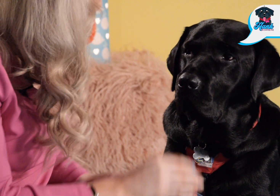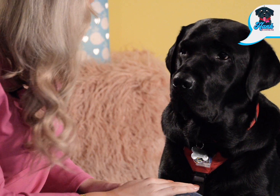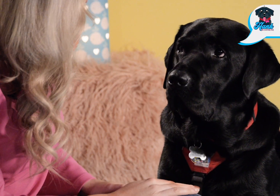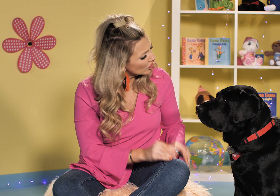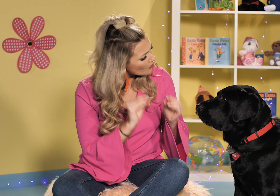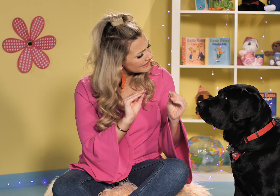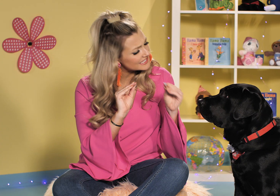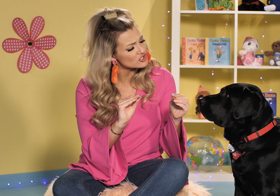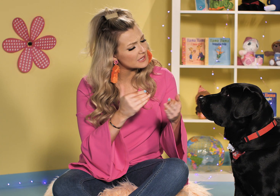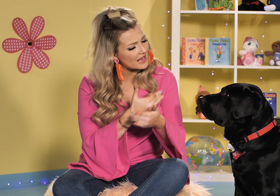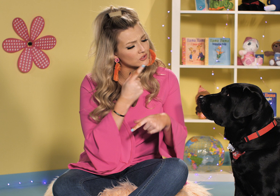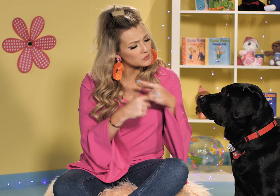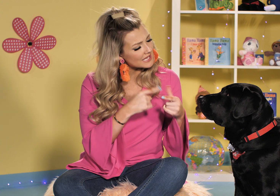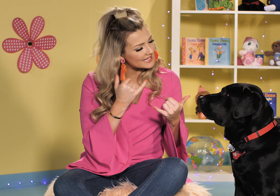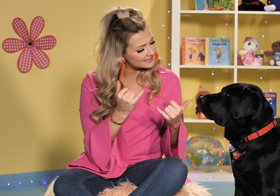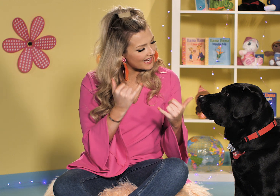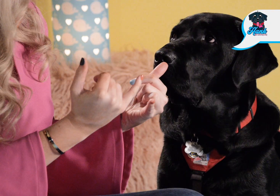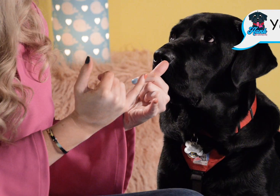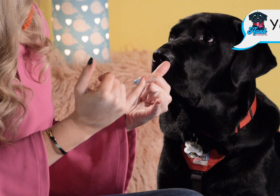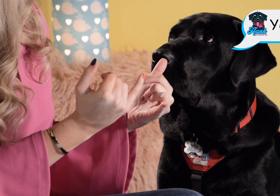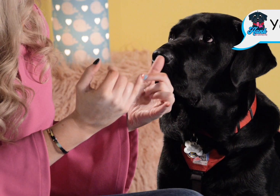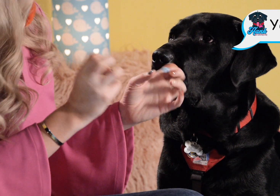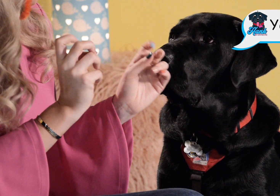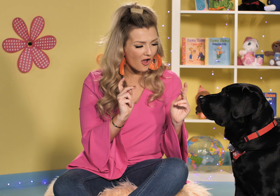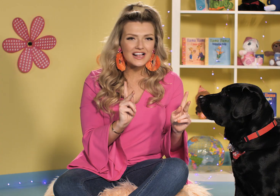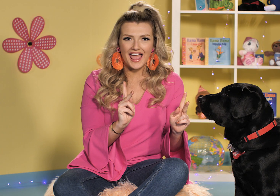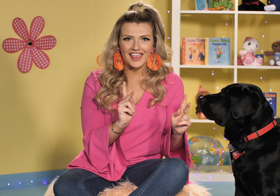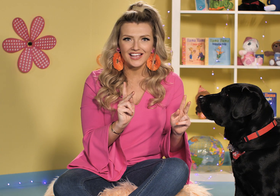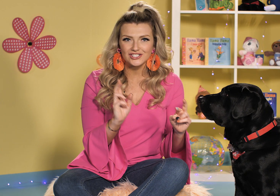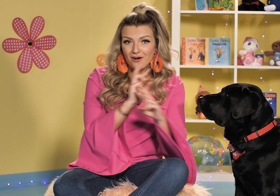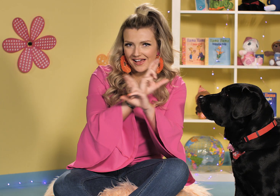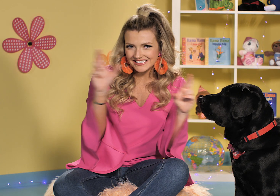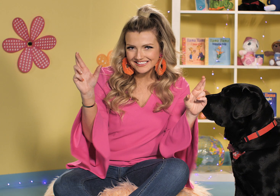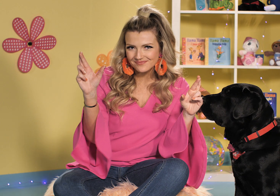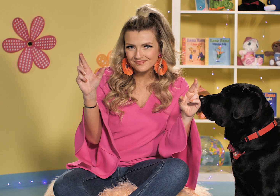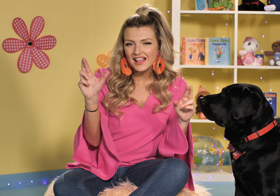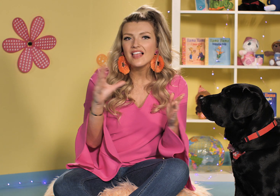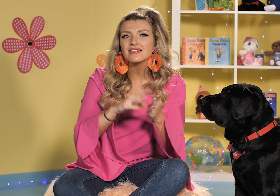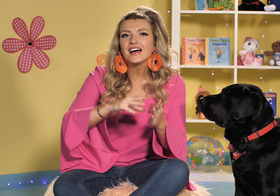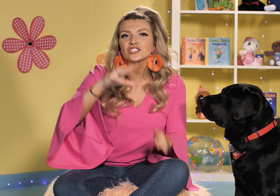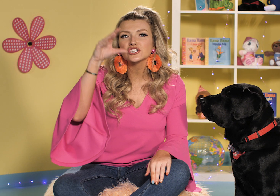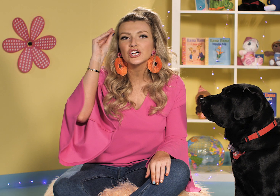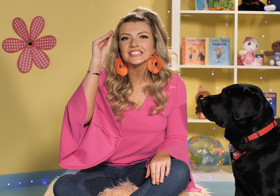Do you want to teach them a new sign today? Okay, y'all ready? Let's learn